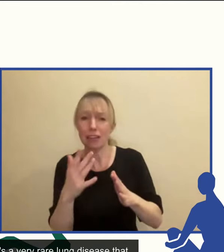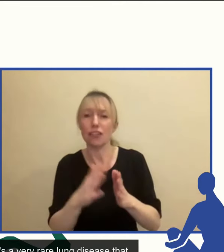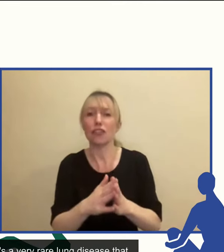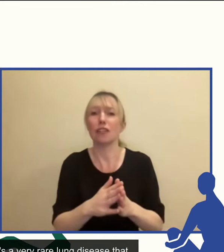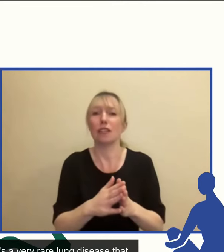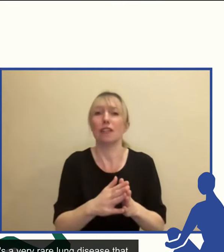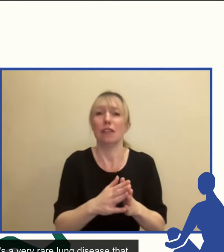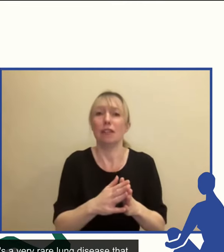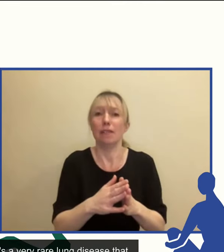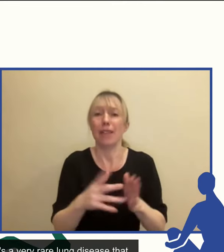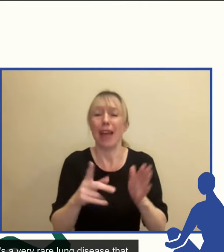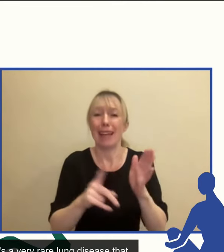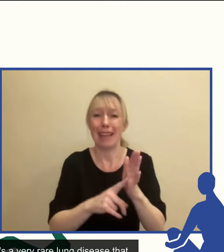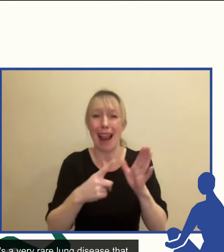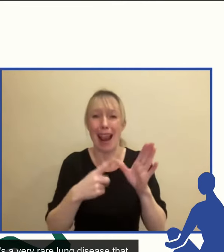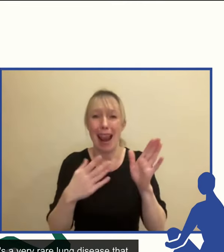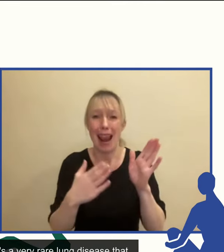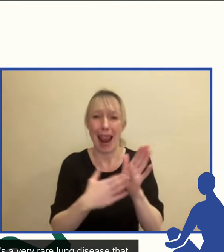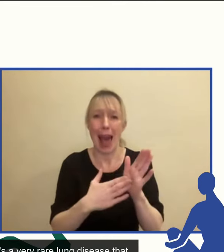lymphangioleiomyomatosis, or LAM for short.